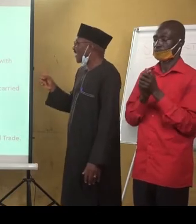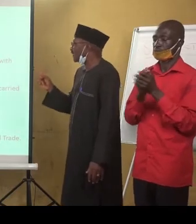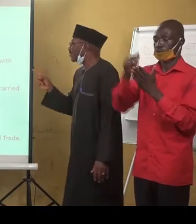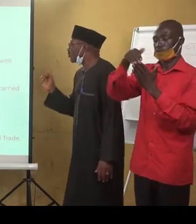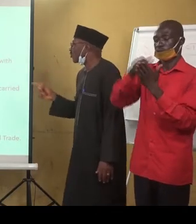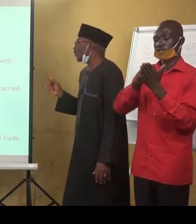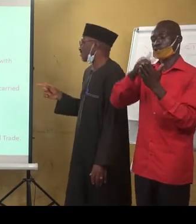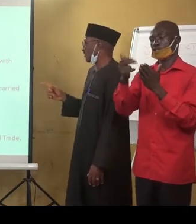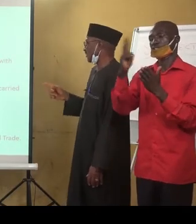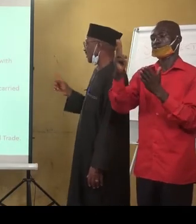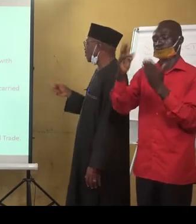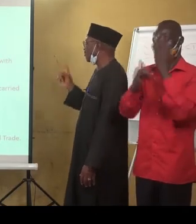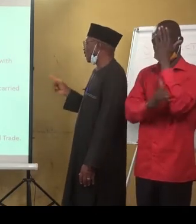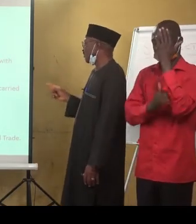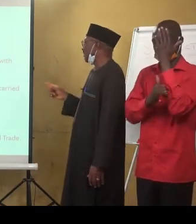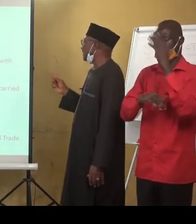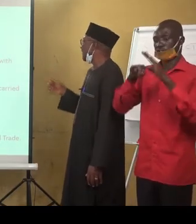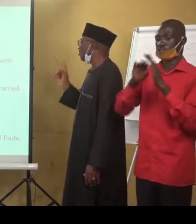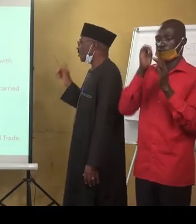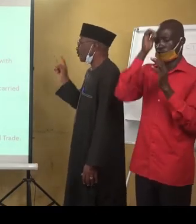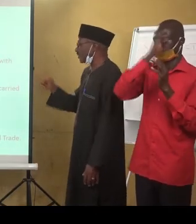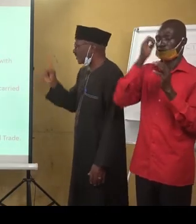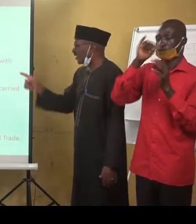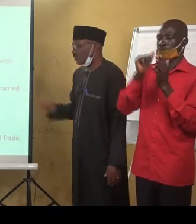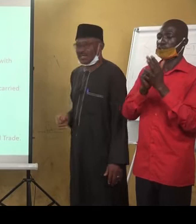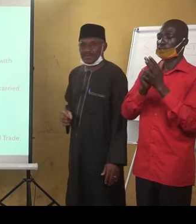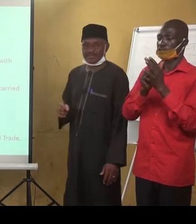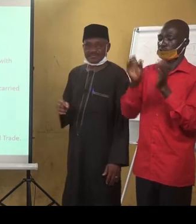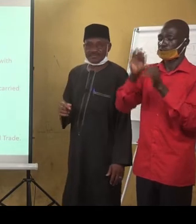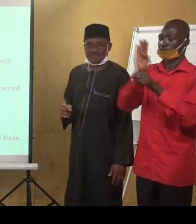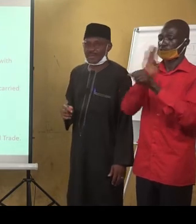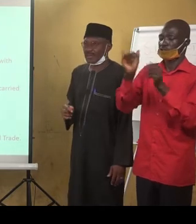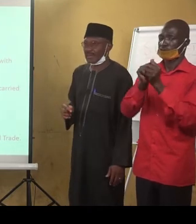list any 2 countries in Europe that trade with Nigeria.